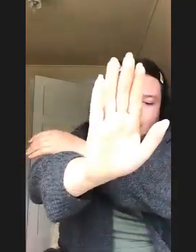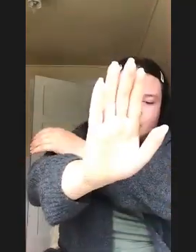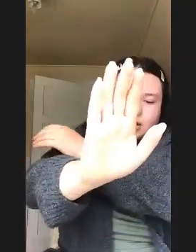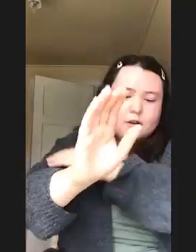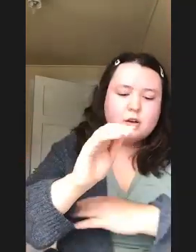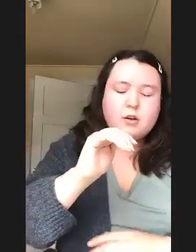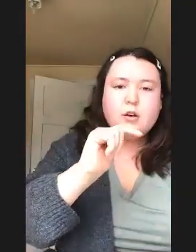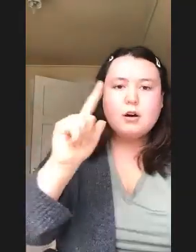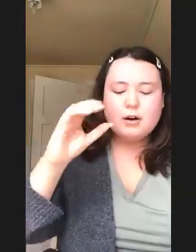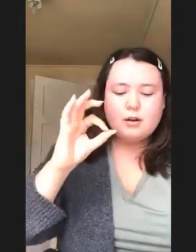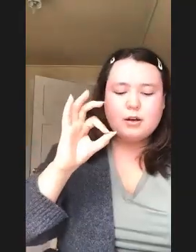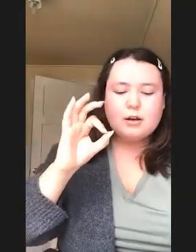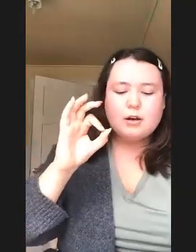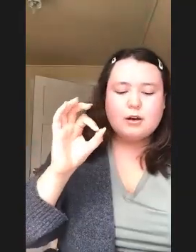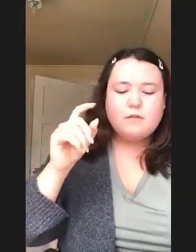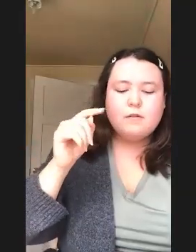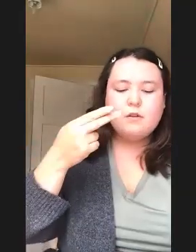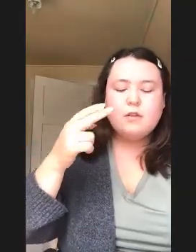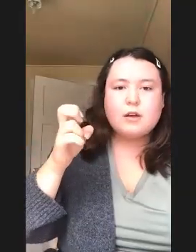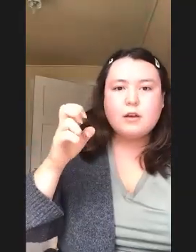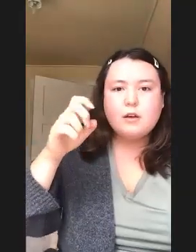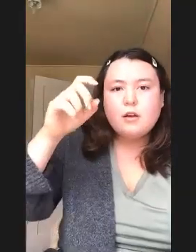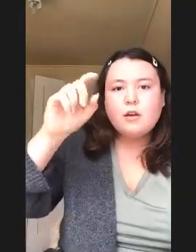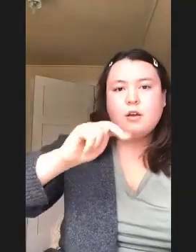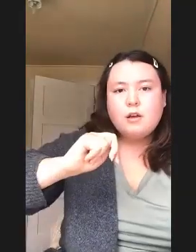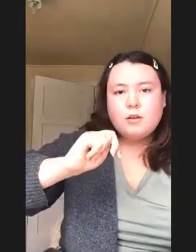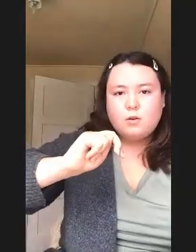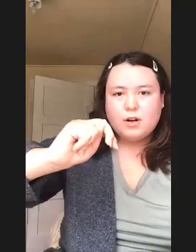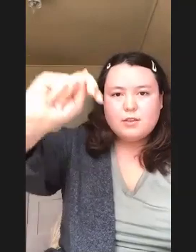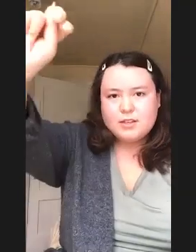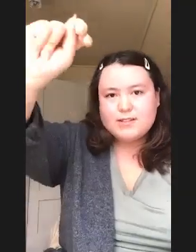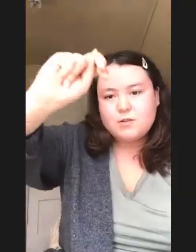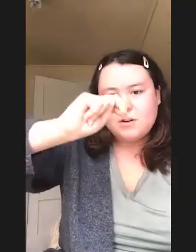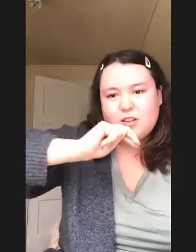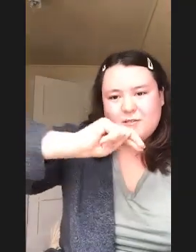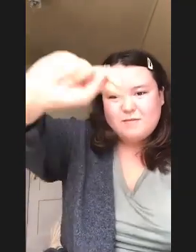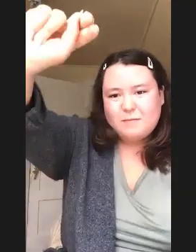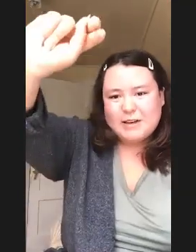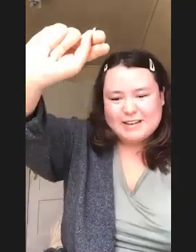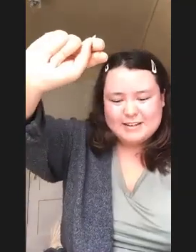born, all of the north, this is north, but